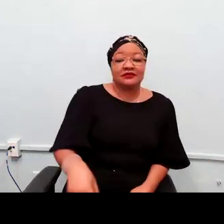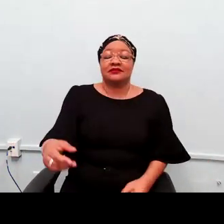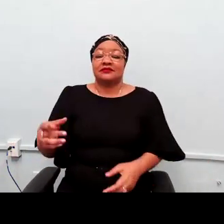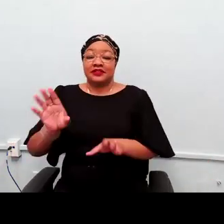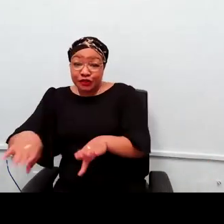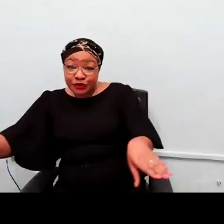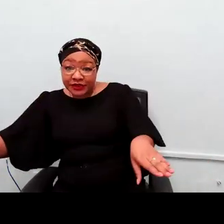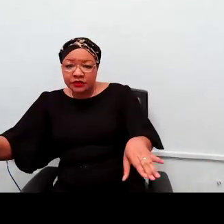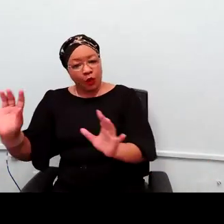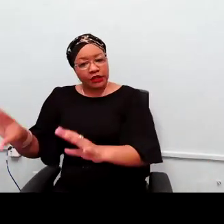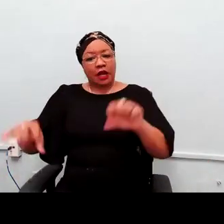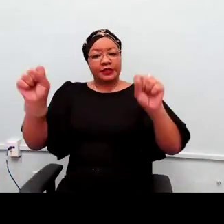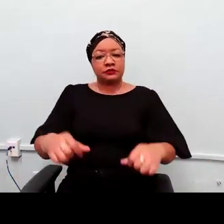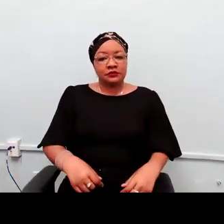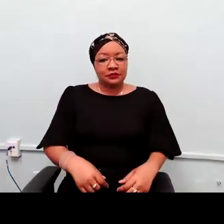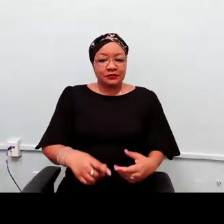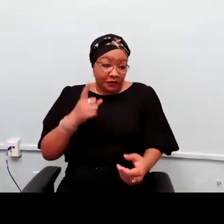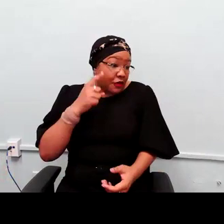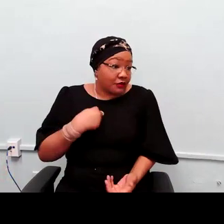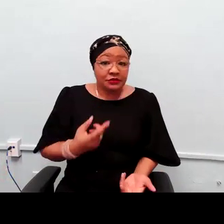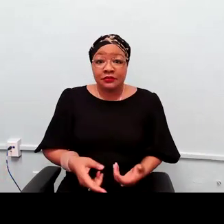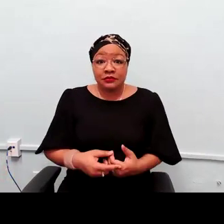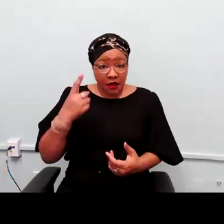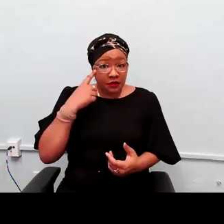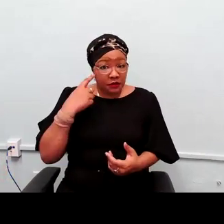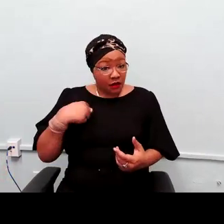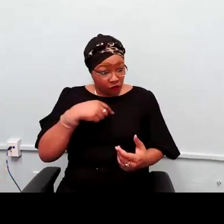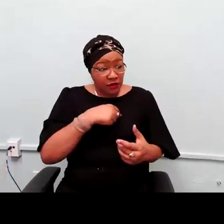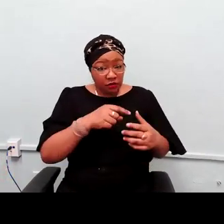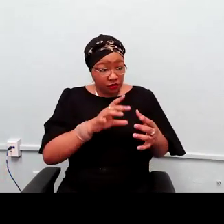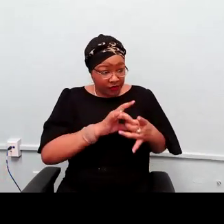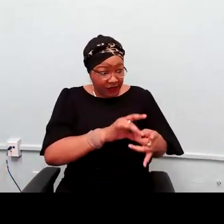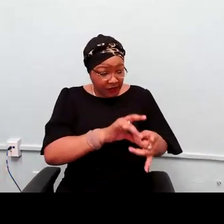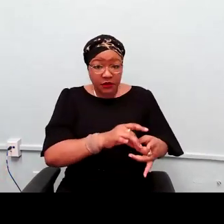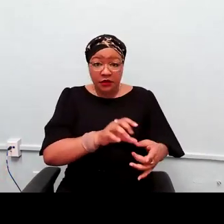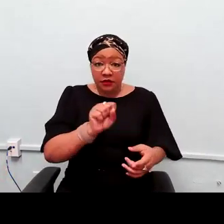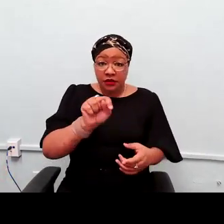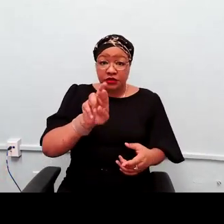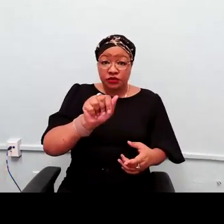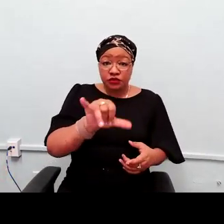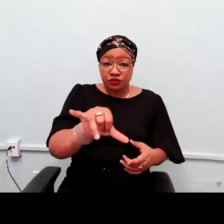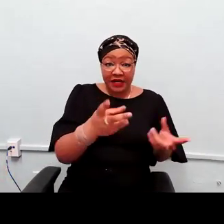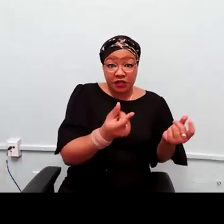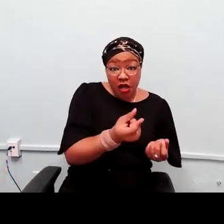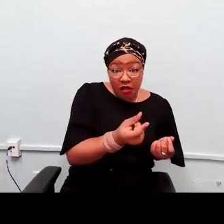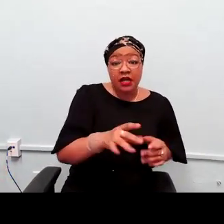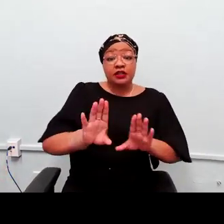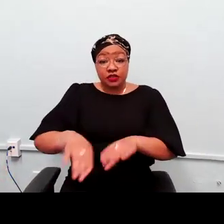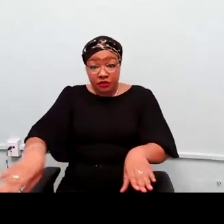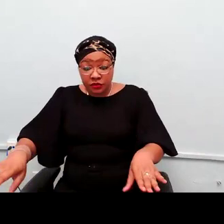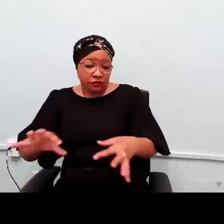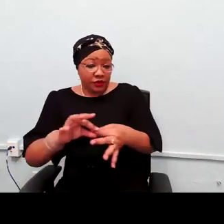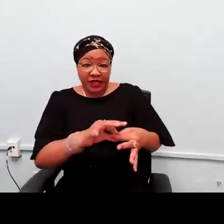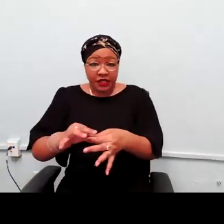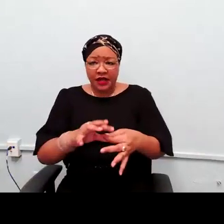and, strays, I thought we were all related and that adults were some other species. So I just about left the